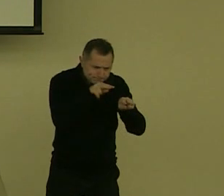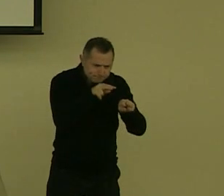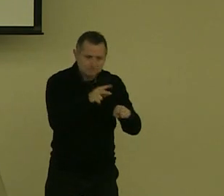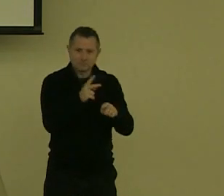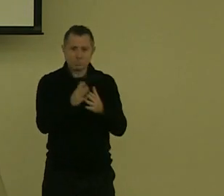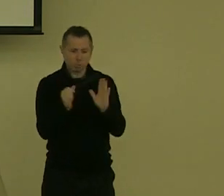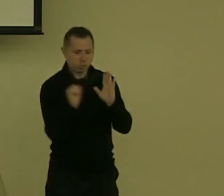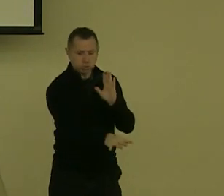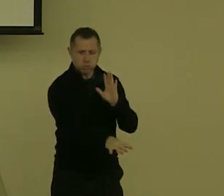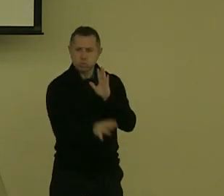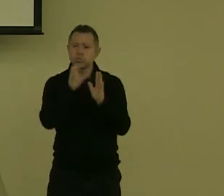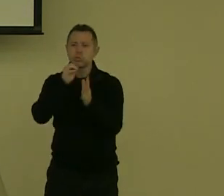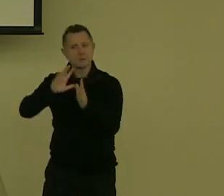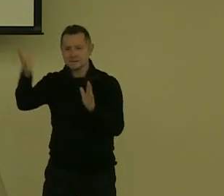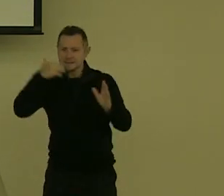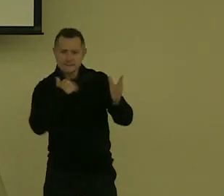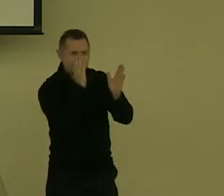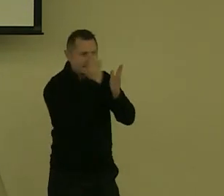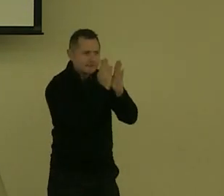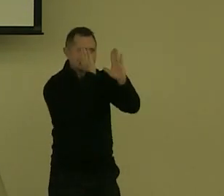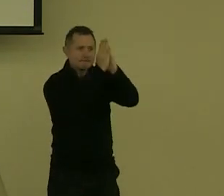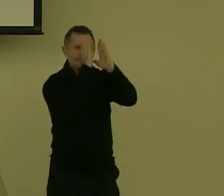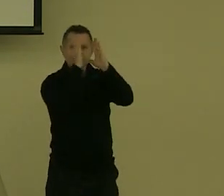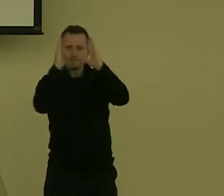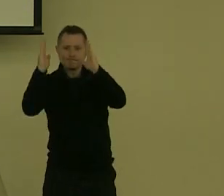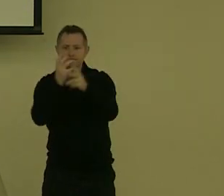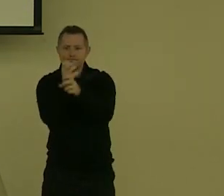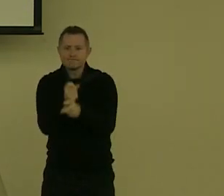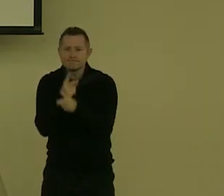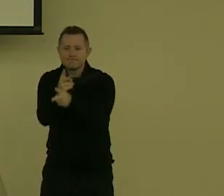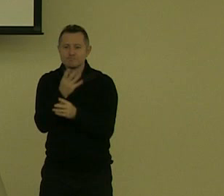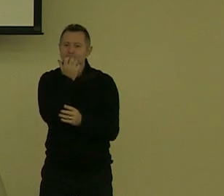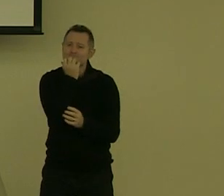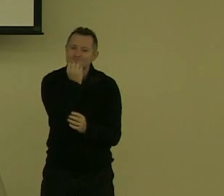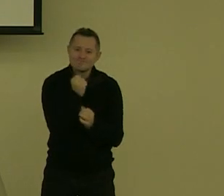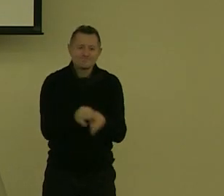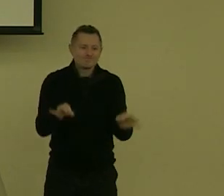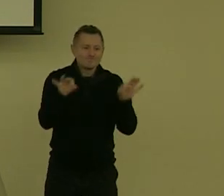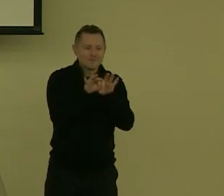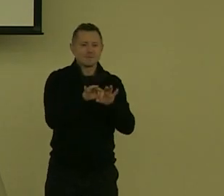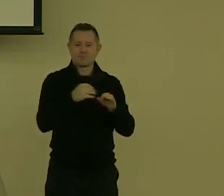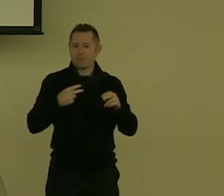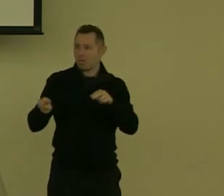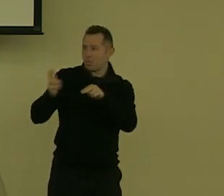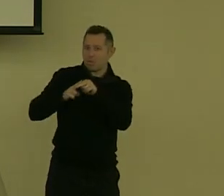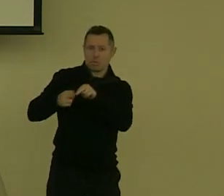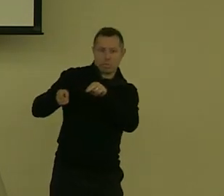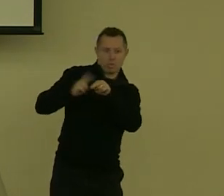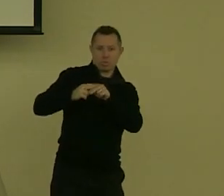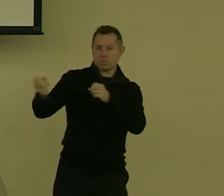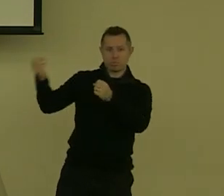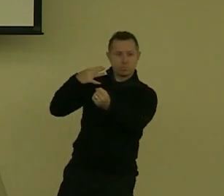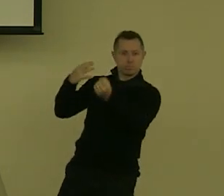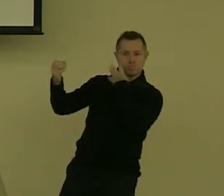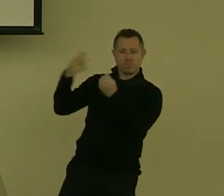Chris with Al Jaffe, creator of Folden, his papers, the Kitchen Sink Press archives, which